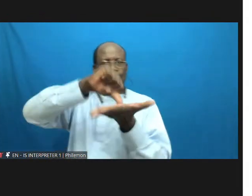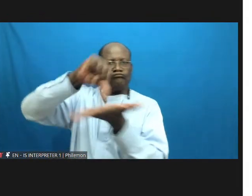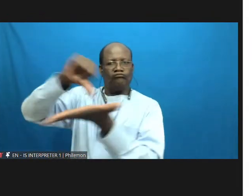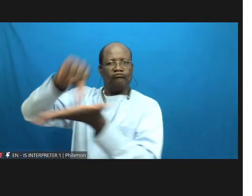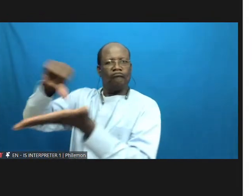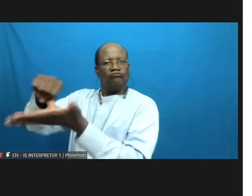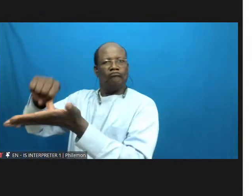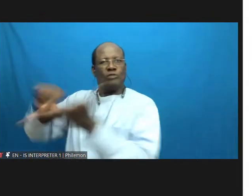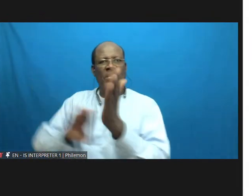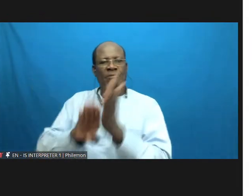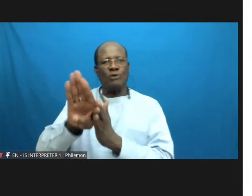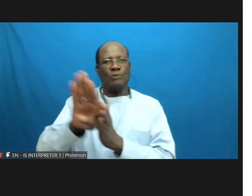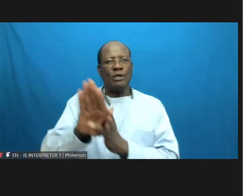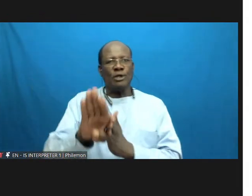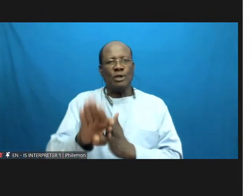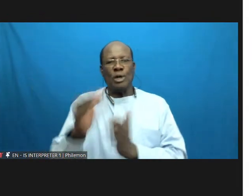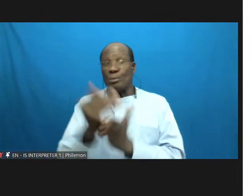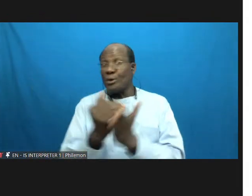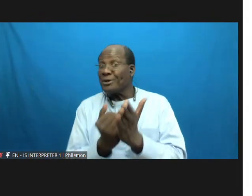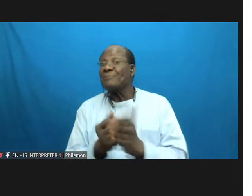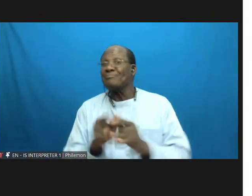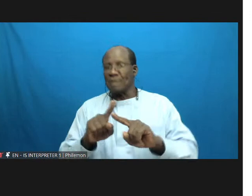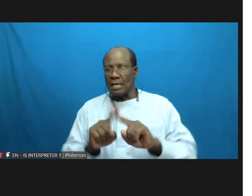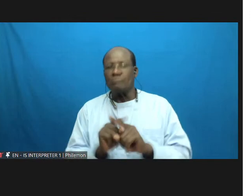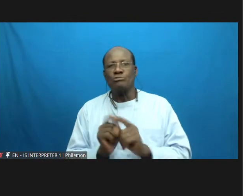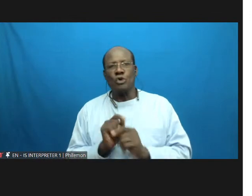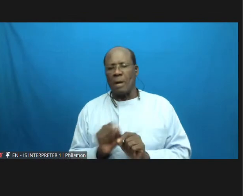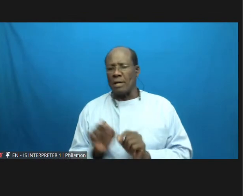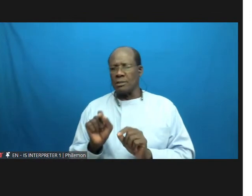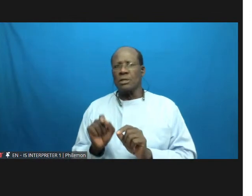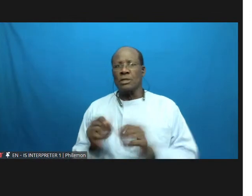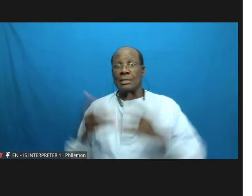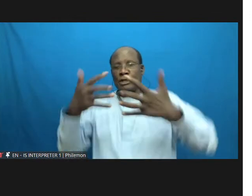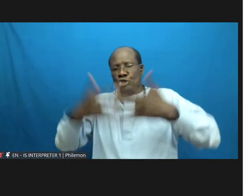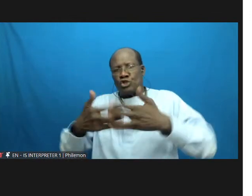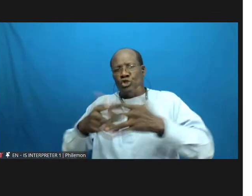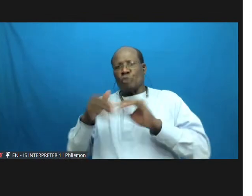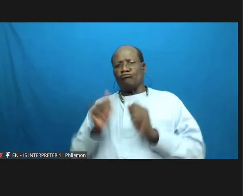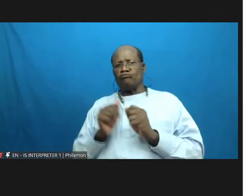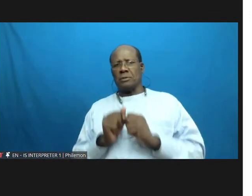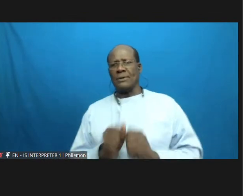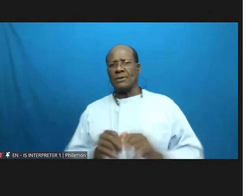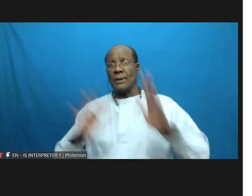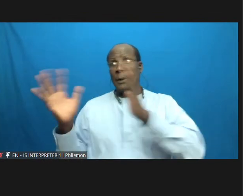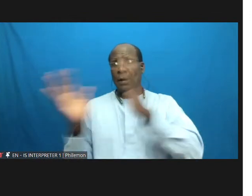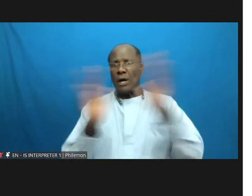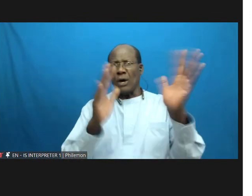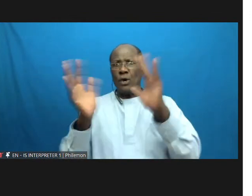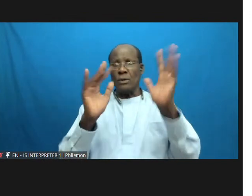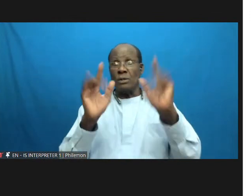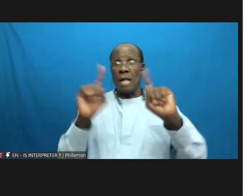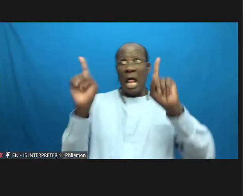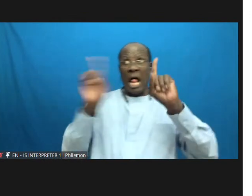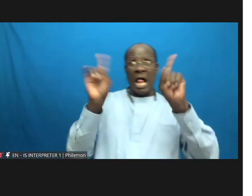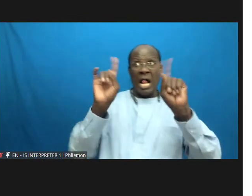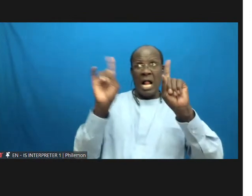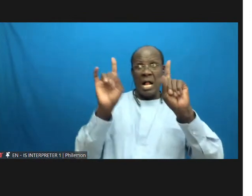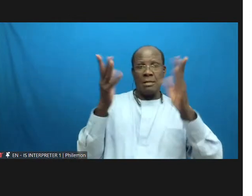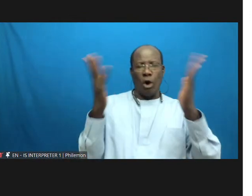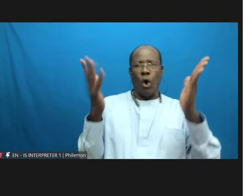systems to inform on the different climate risk of impending